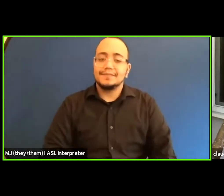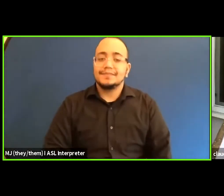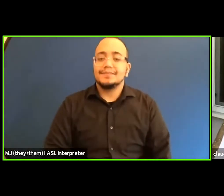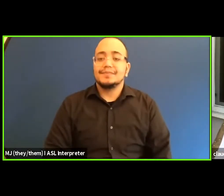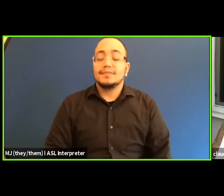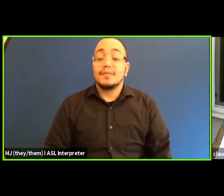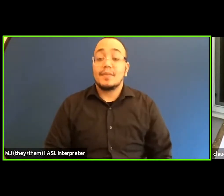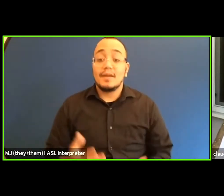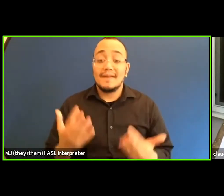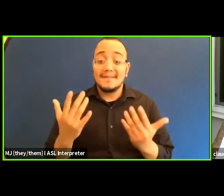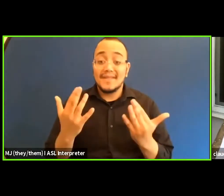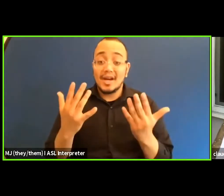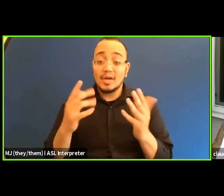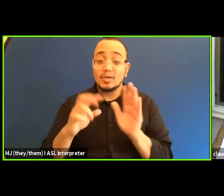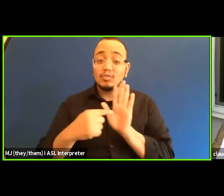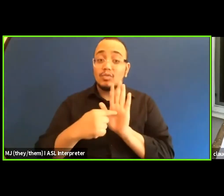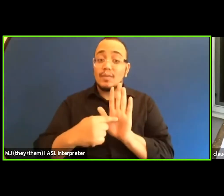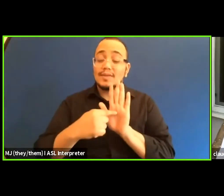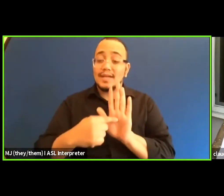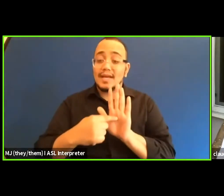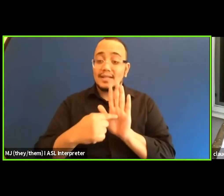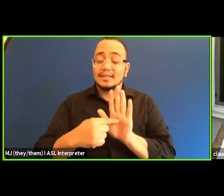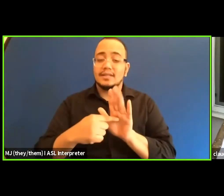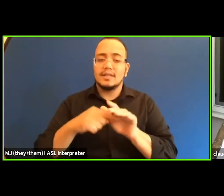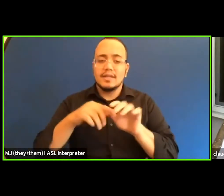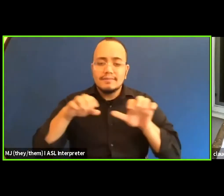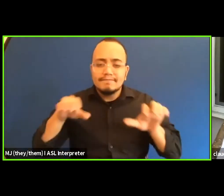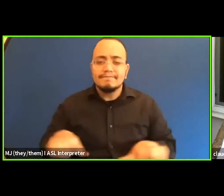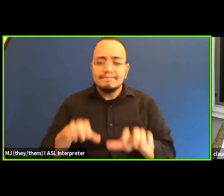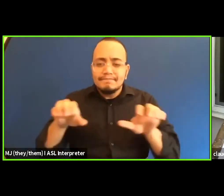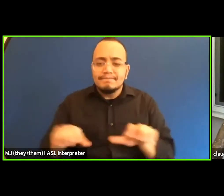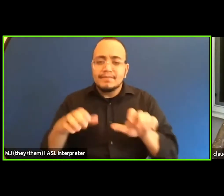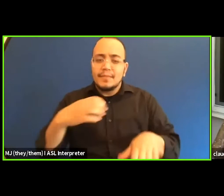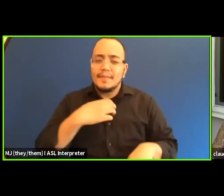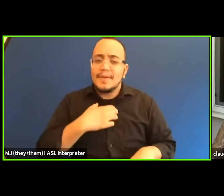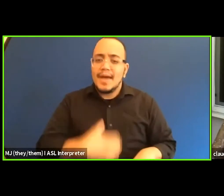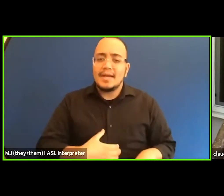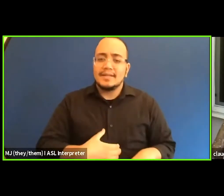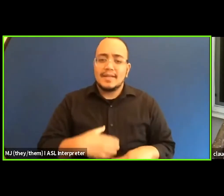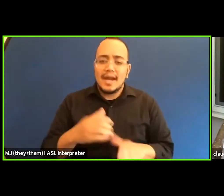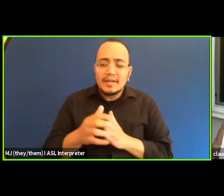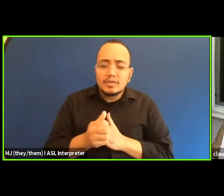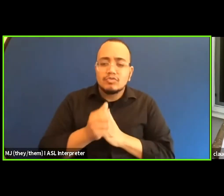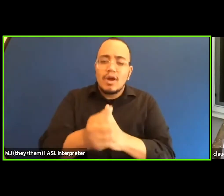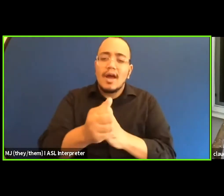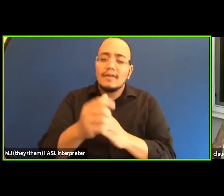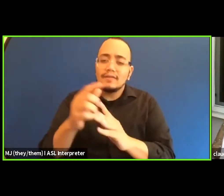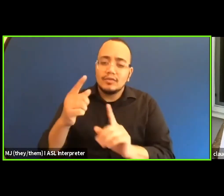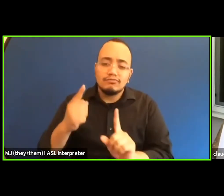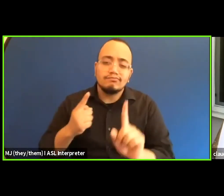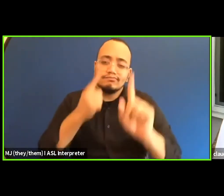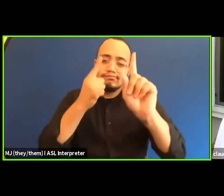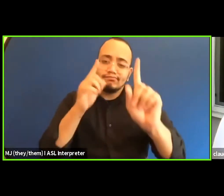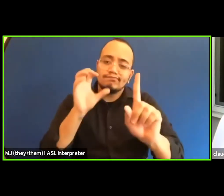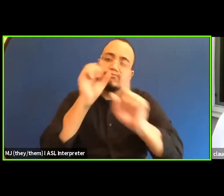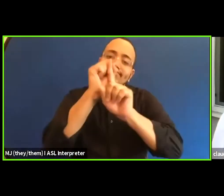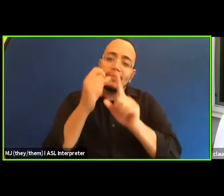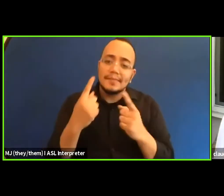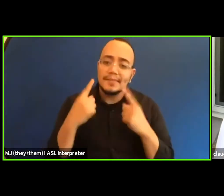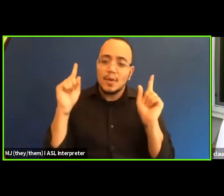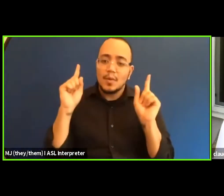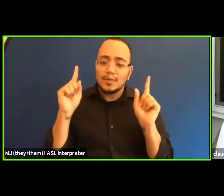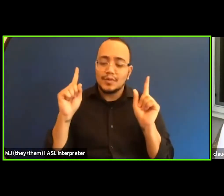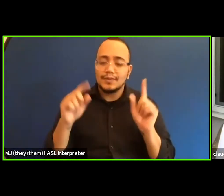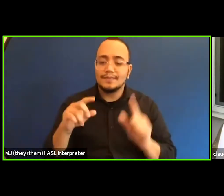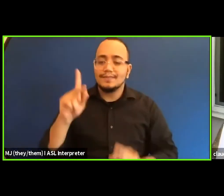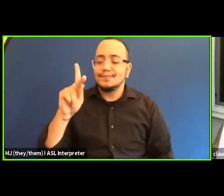Fire represents the passion, drive, and determination that gets me to my goals. Kapwa, I am